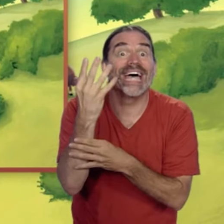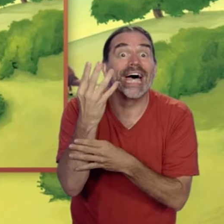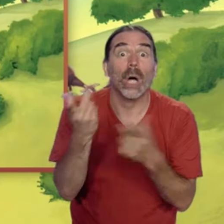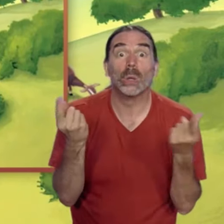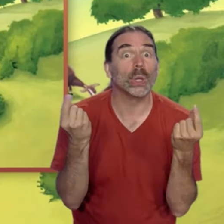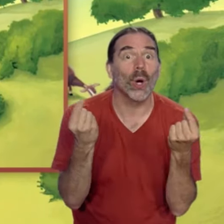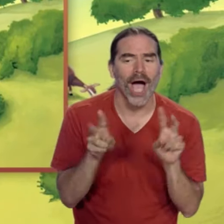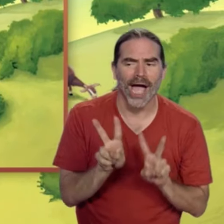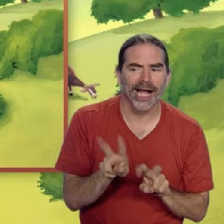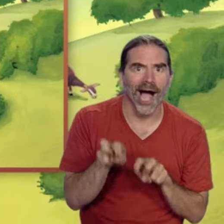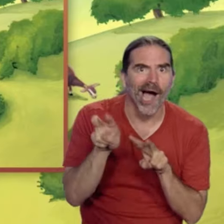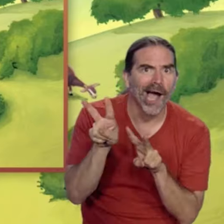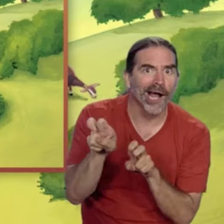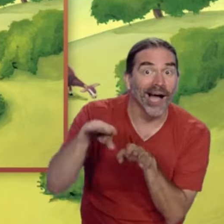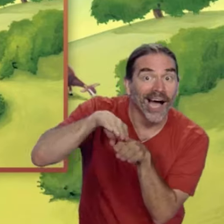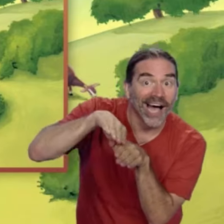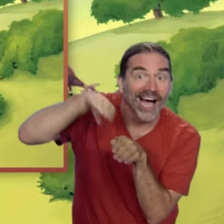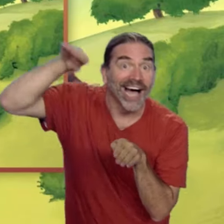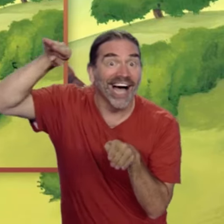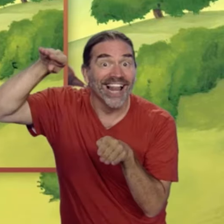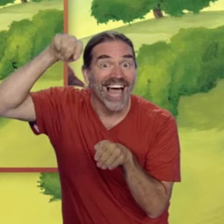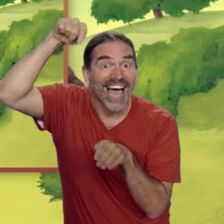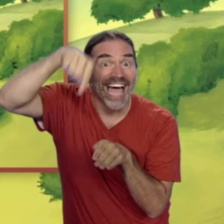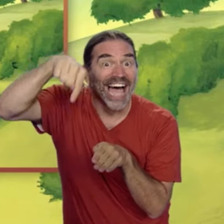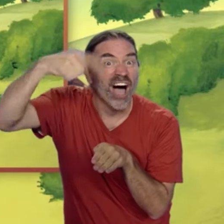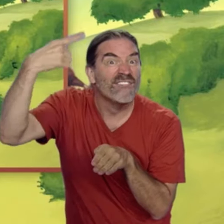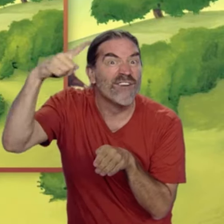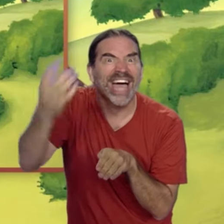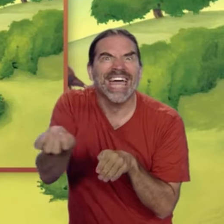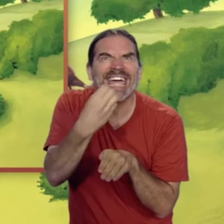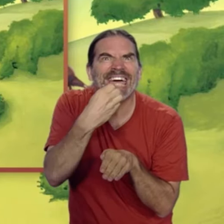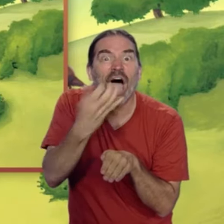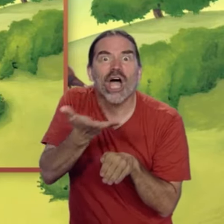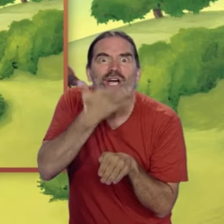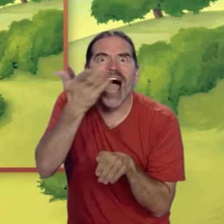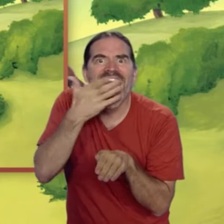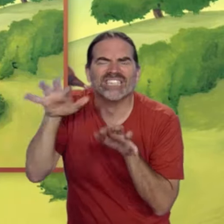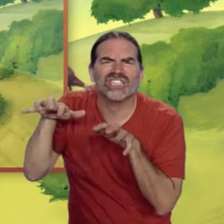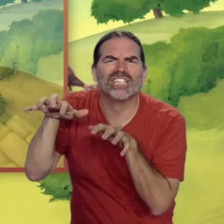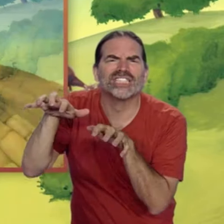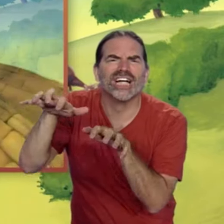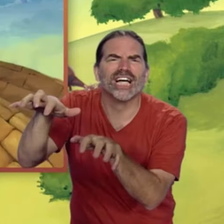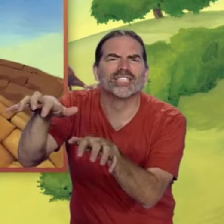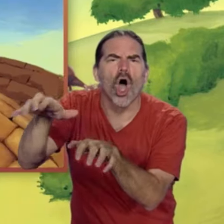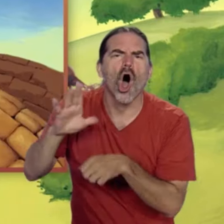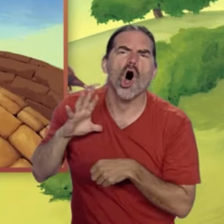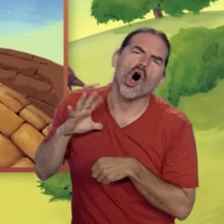When spring came, they climbed up to the meadow on the hillside to eat the lush green grass that was there.